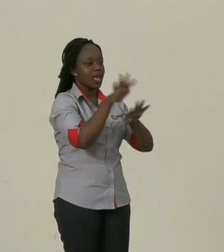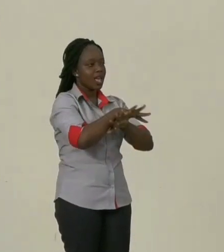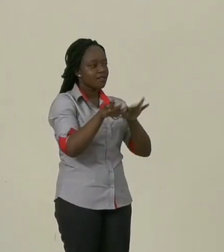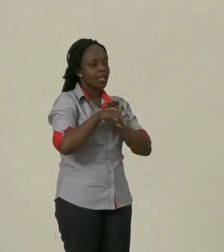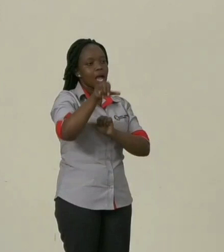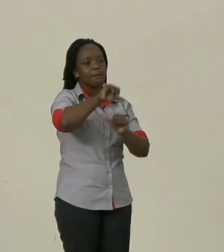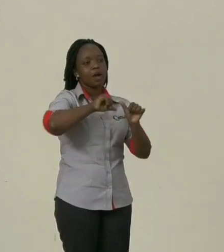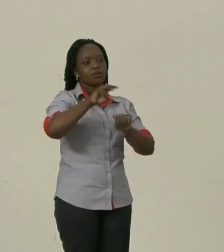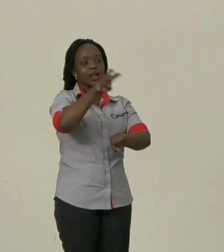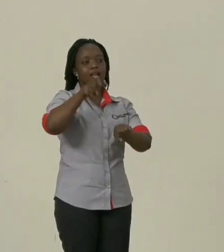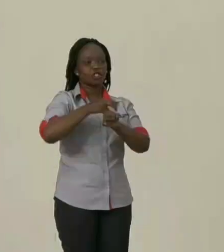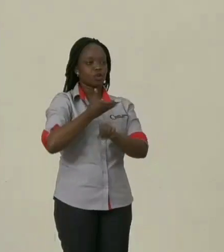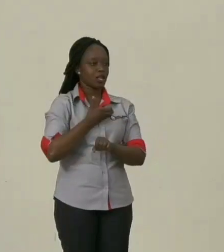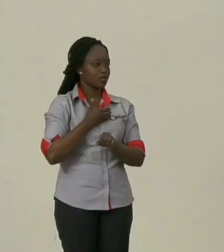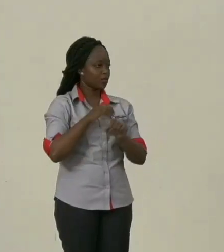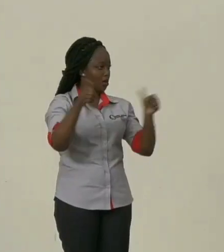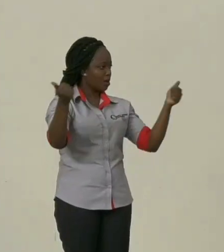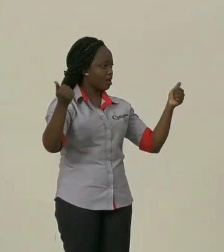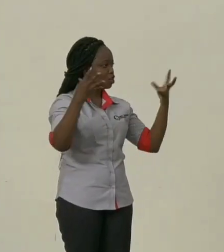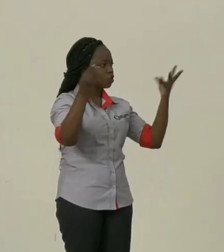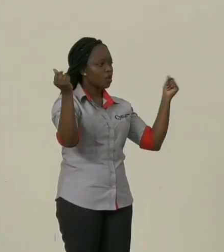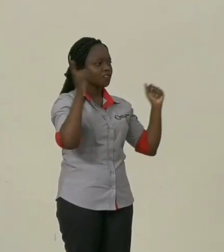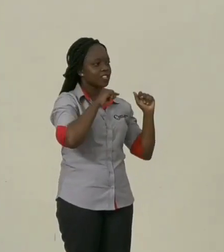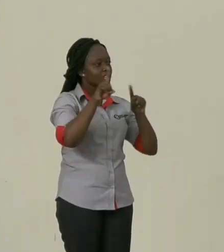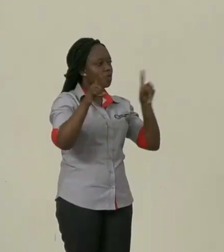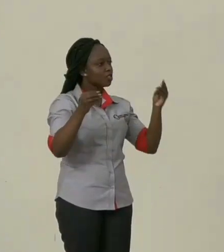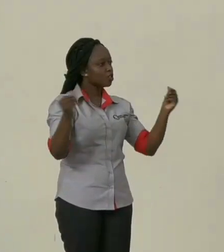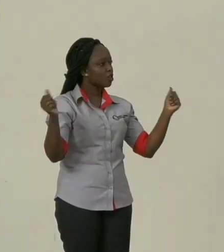Any issue that I have not addressed?